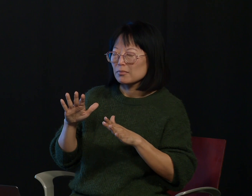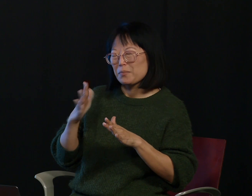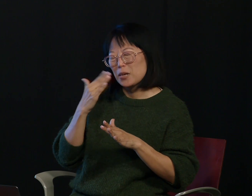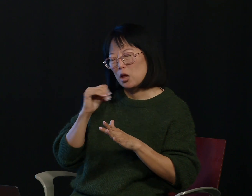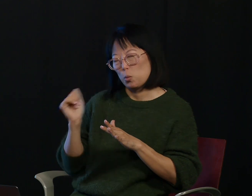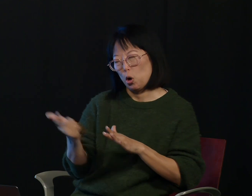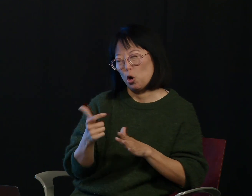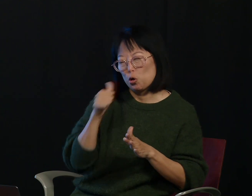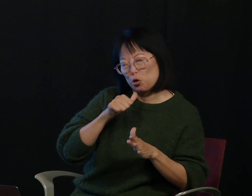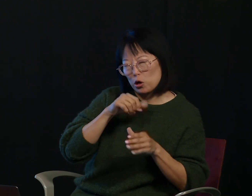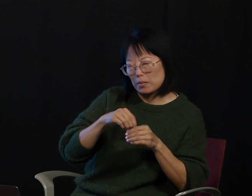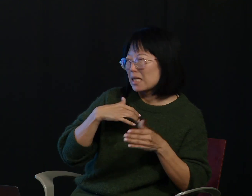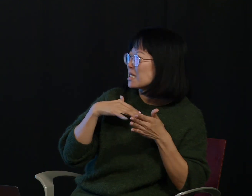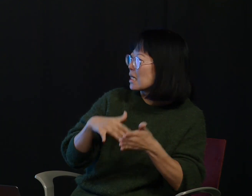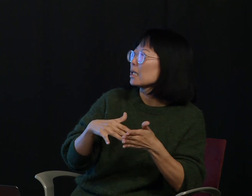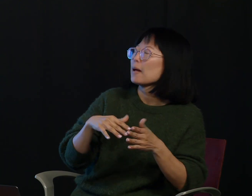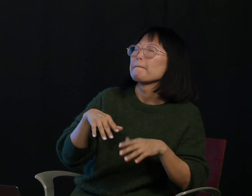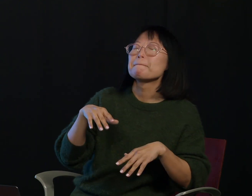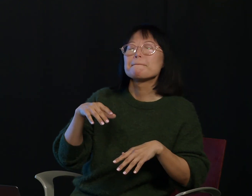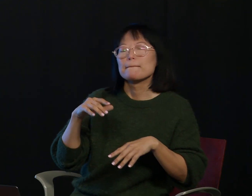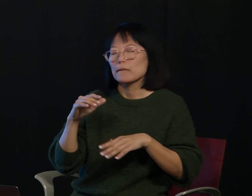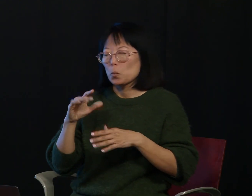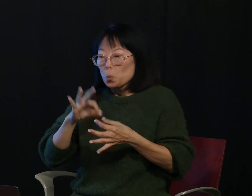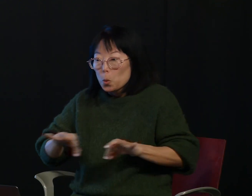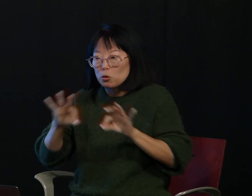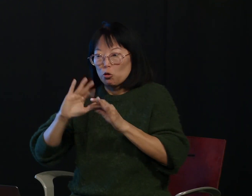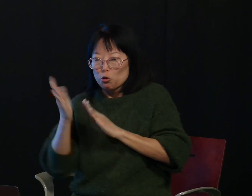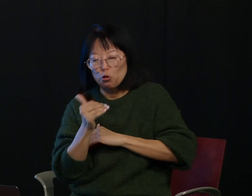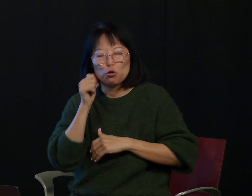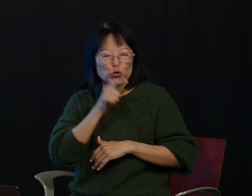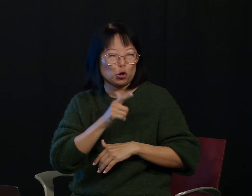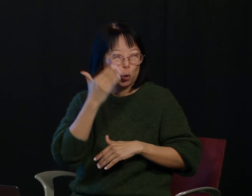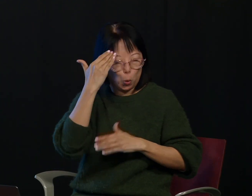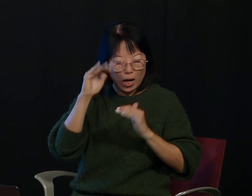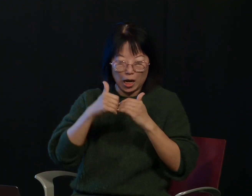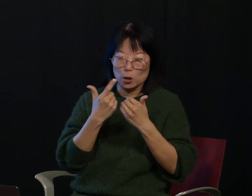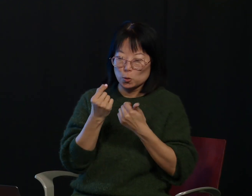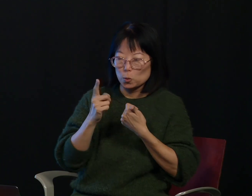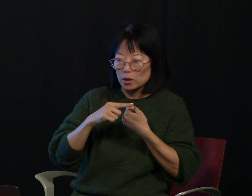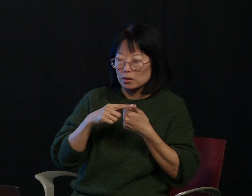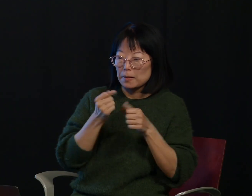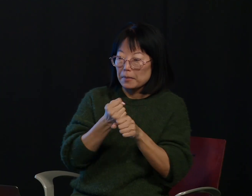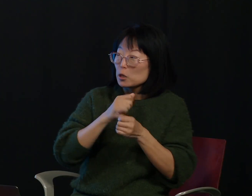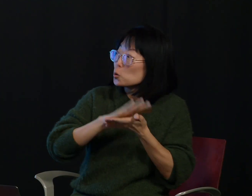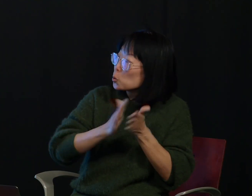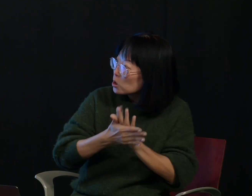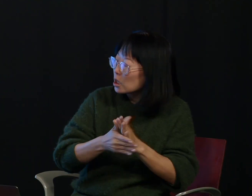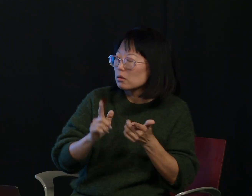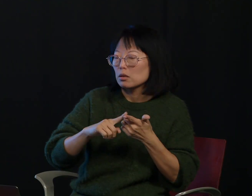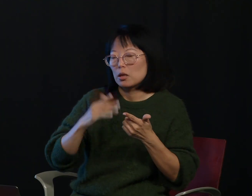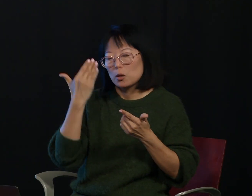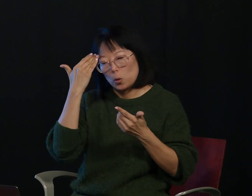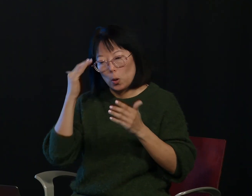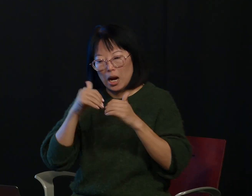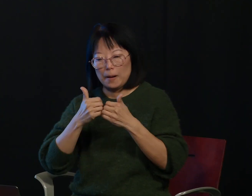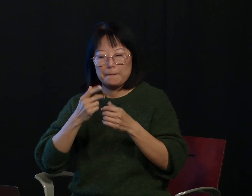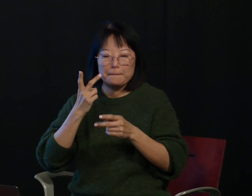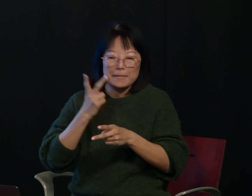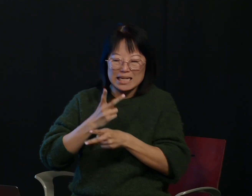children, because they're all girls in my study, it's important that girls know what to do. They make tortillas. They know how to